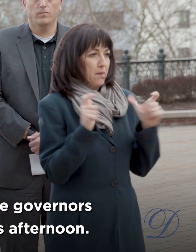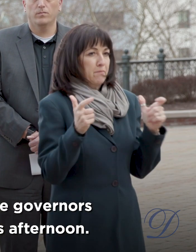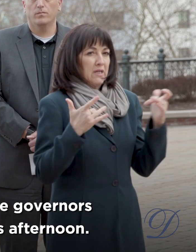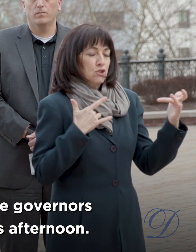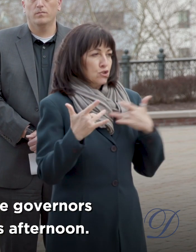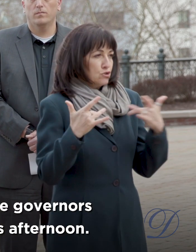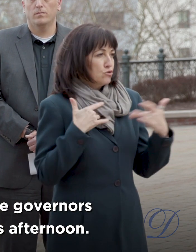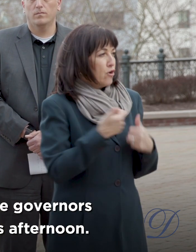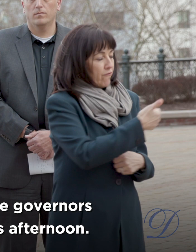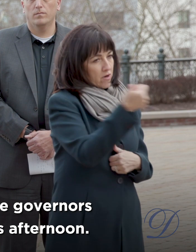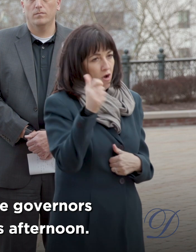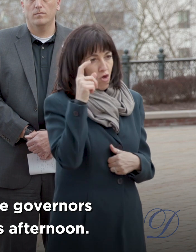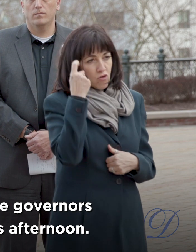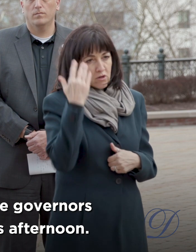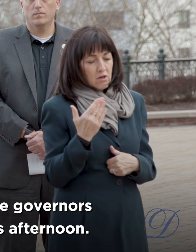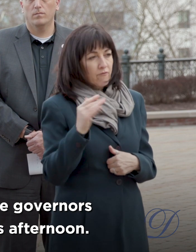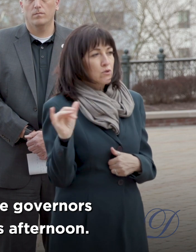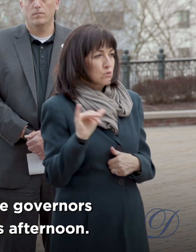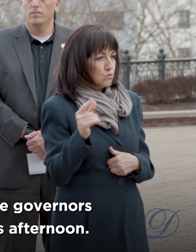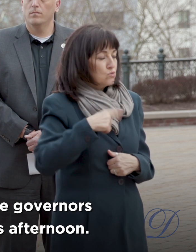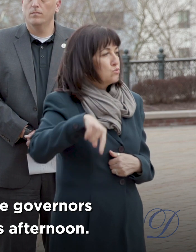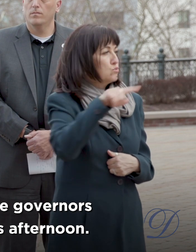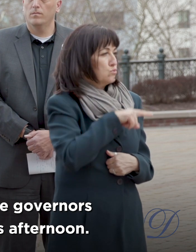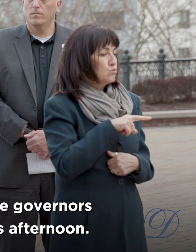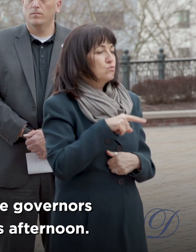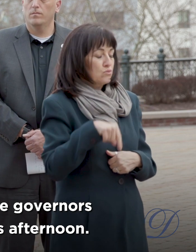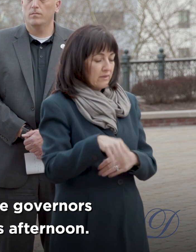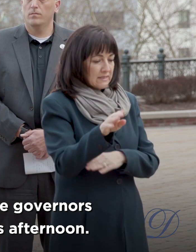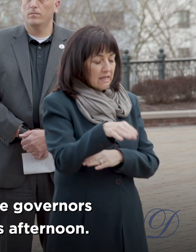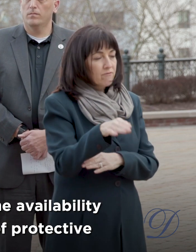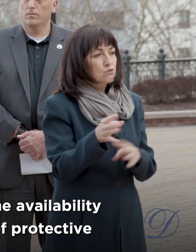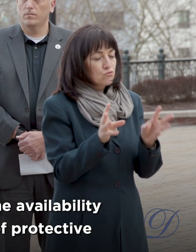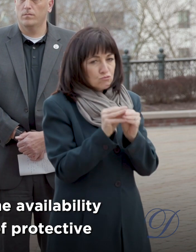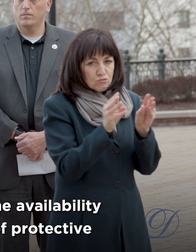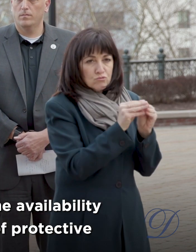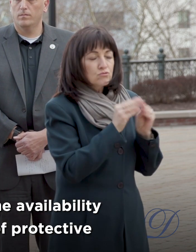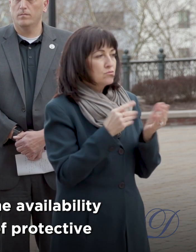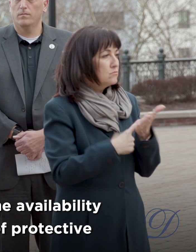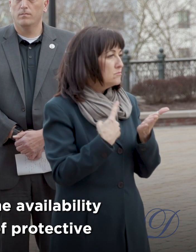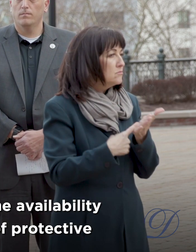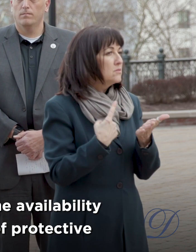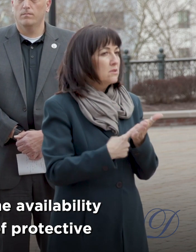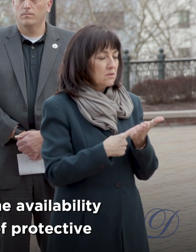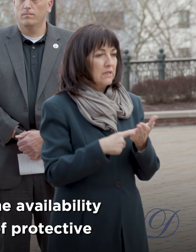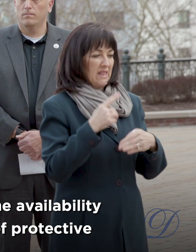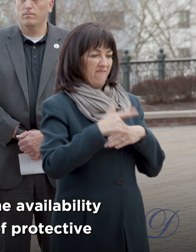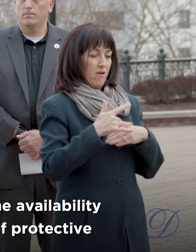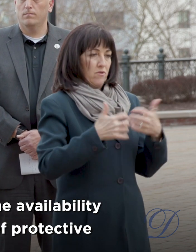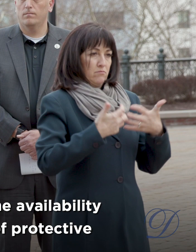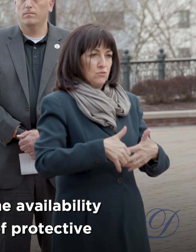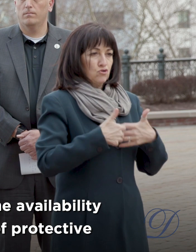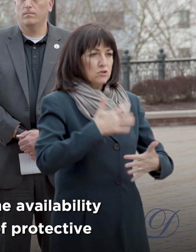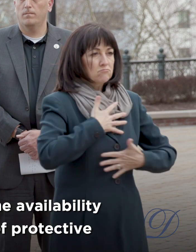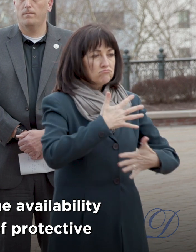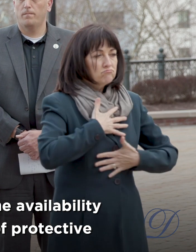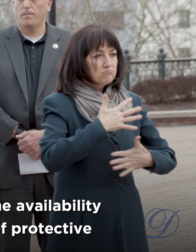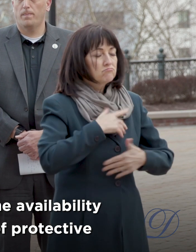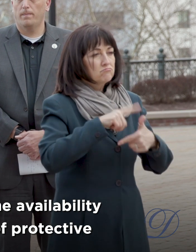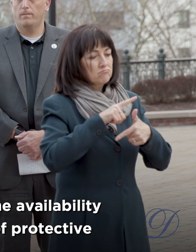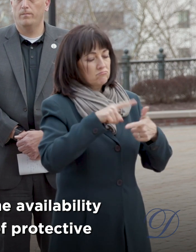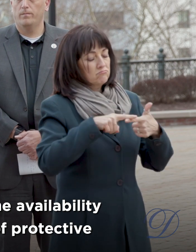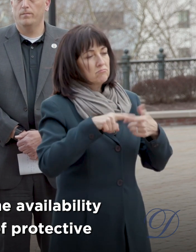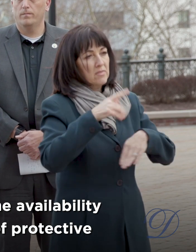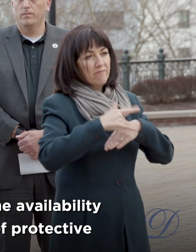on our call this morning or this afternoon, the availability of ventilators, the availability of extra beds,